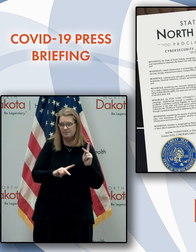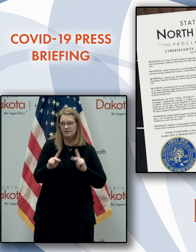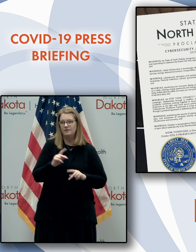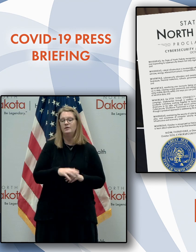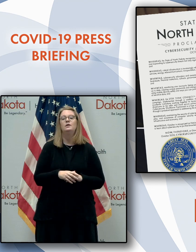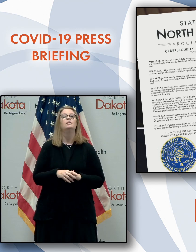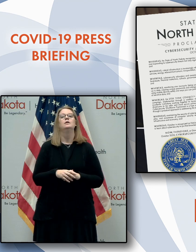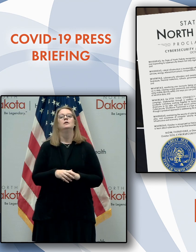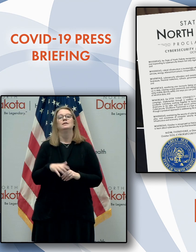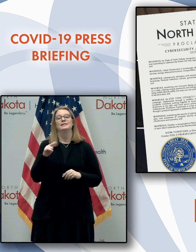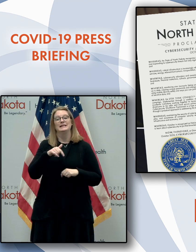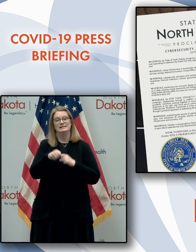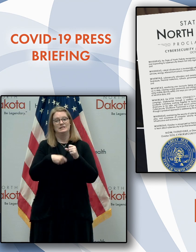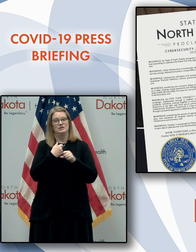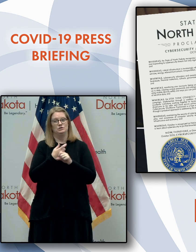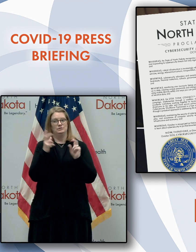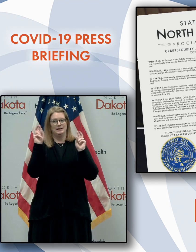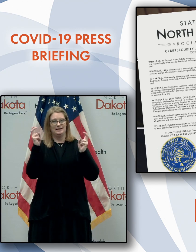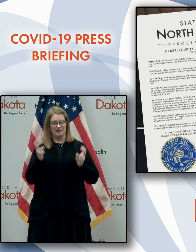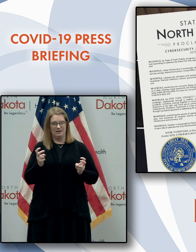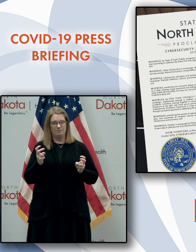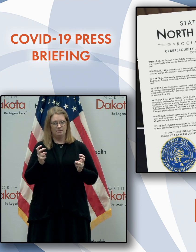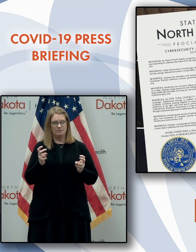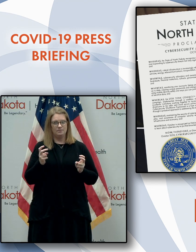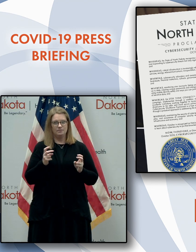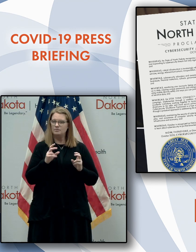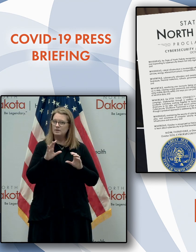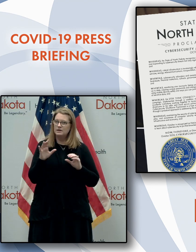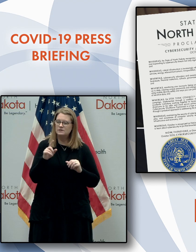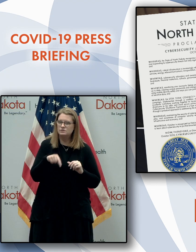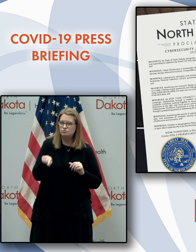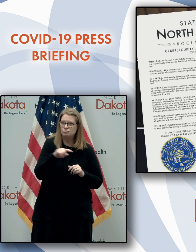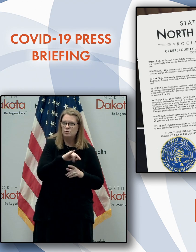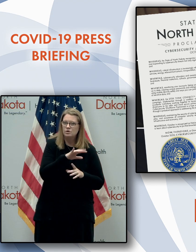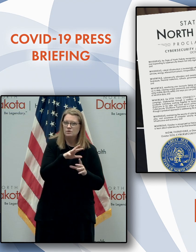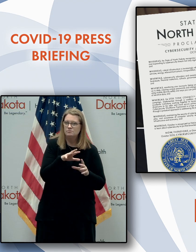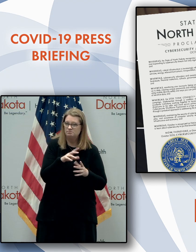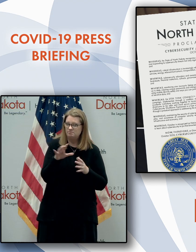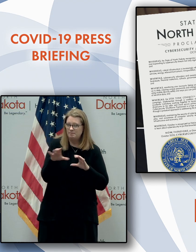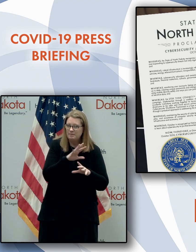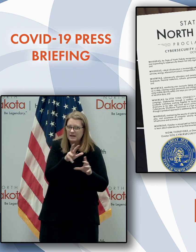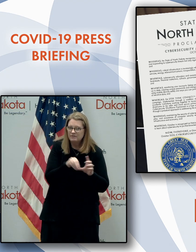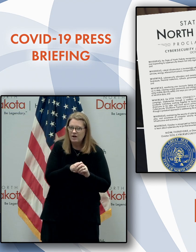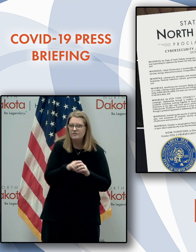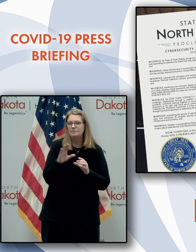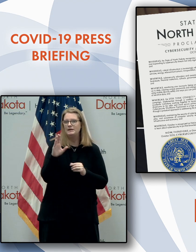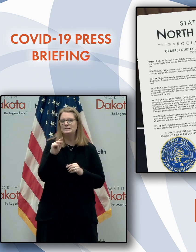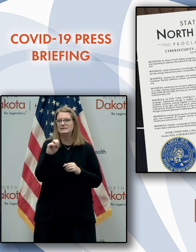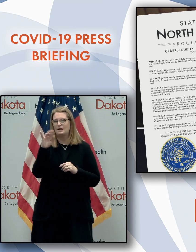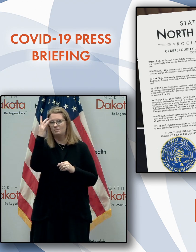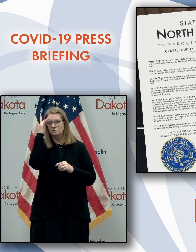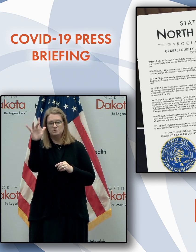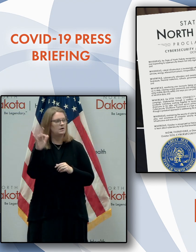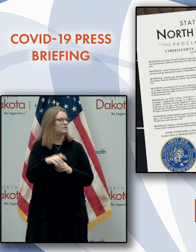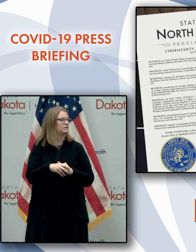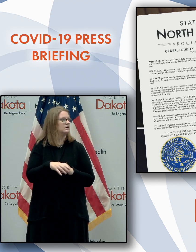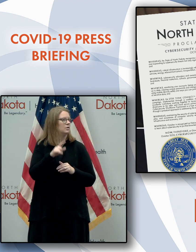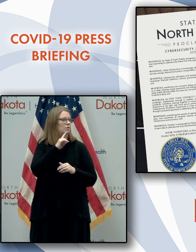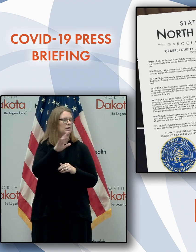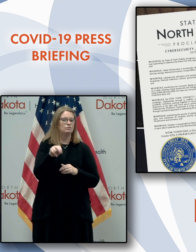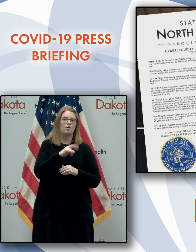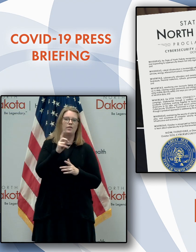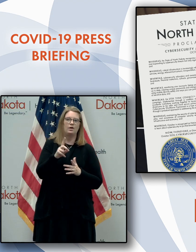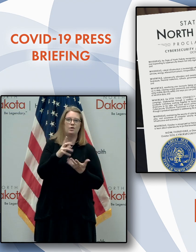activities. This year's theme is Do Your Part, Be Cyber Smart. It's also the center of North Dakota